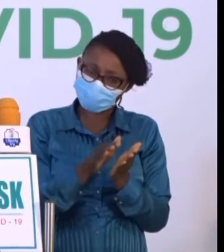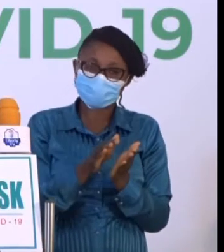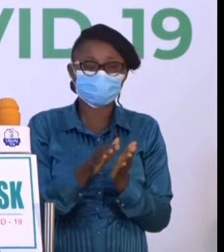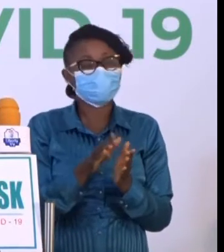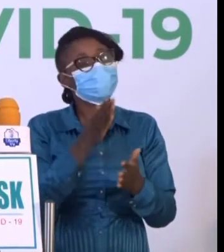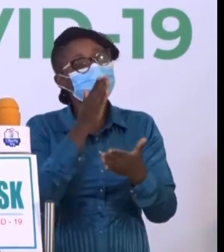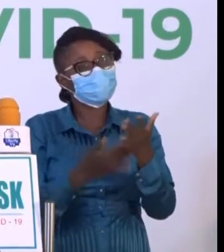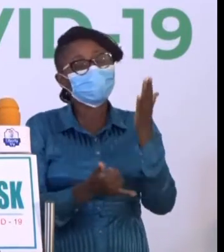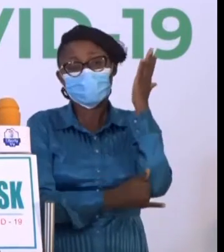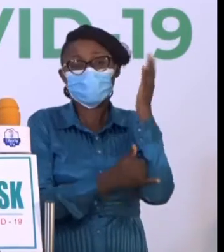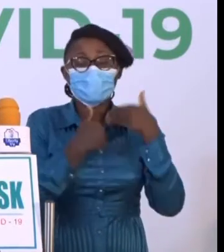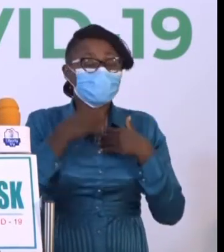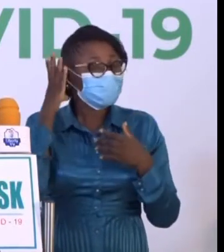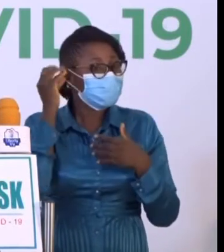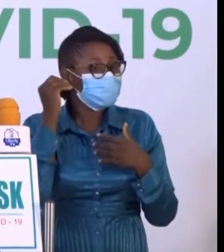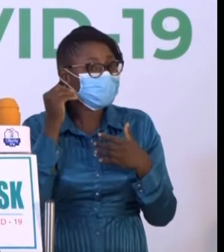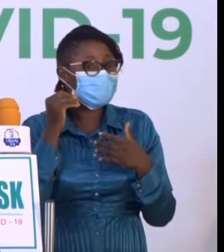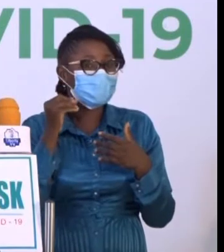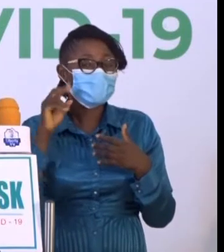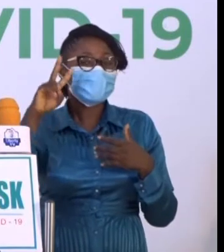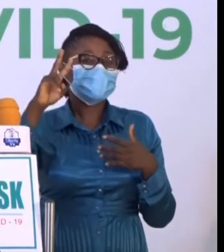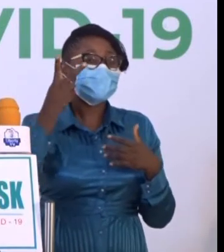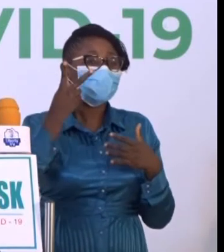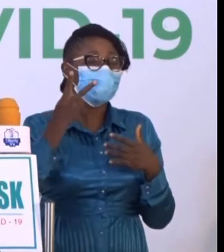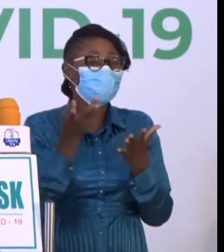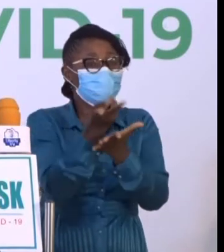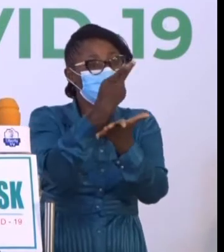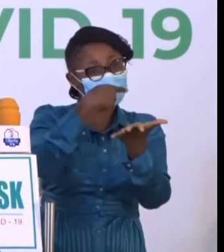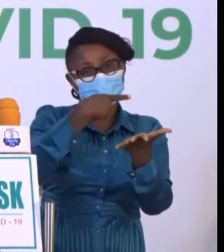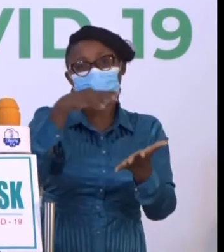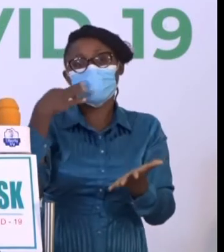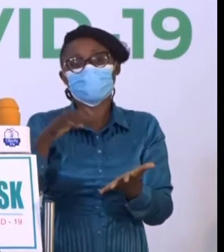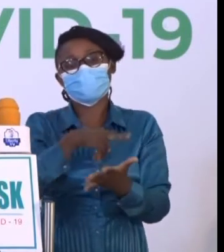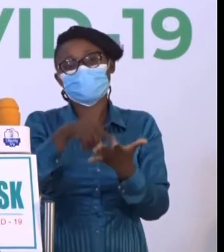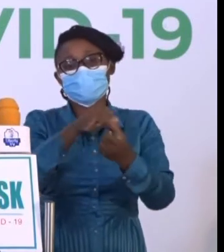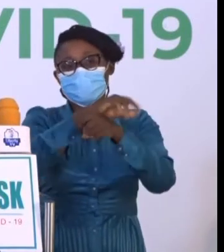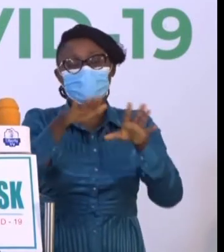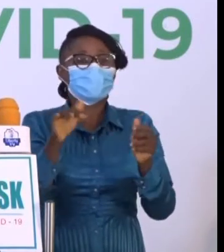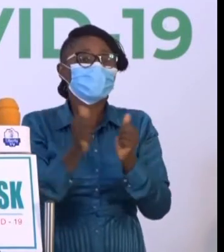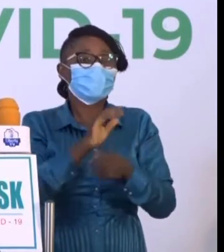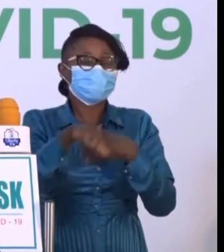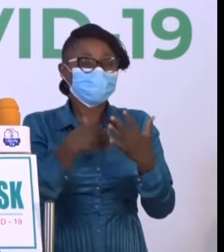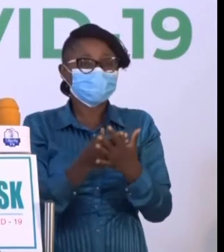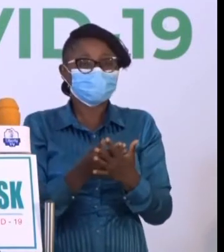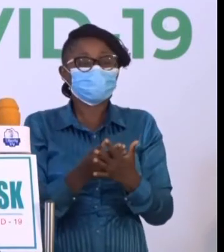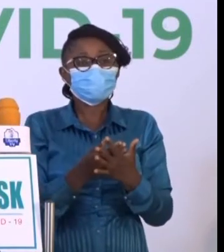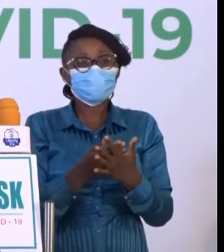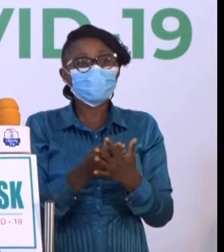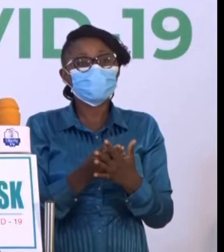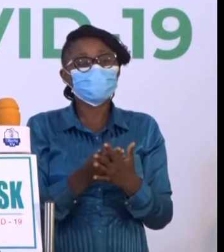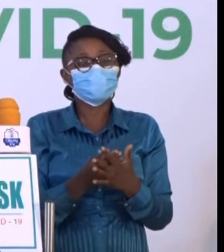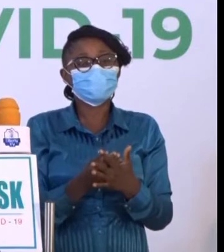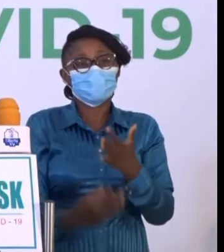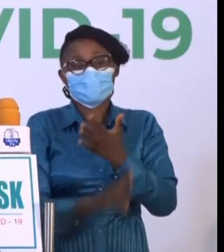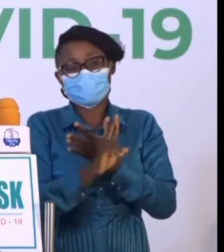Some countries are experiencing the so-called second wave, with all the complications that go along with